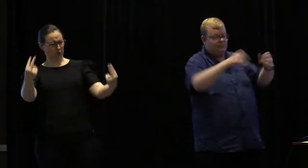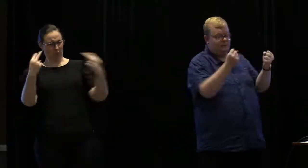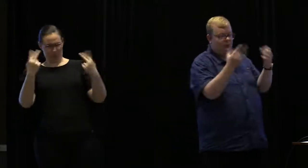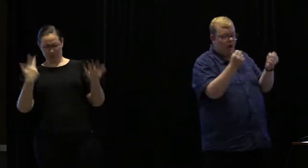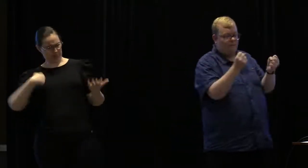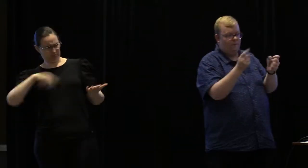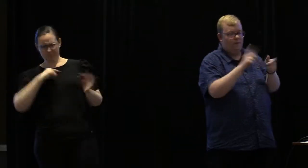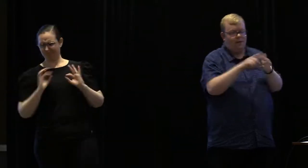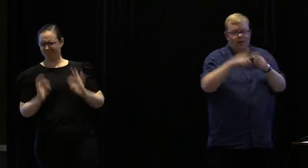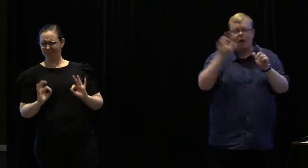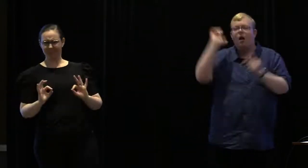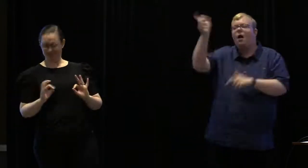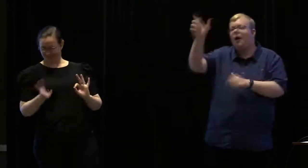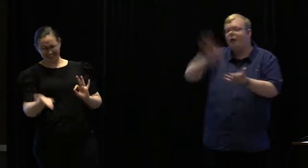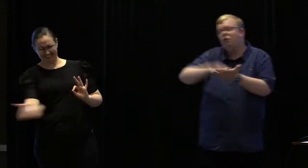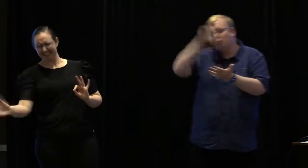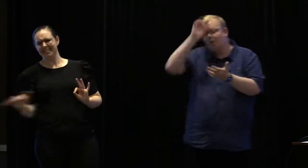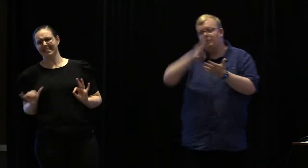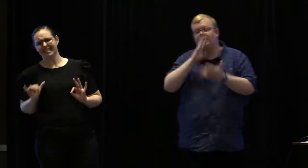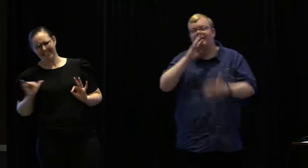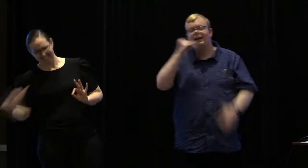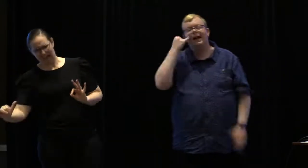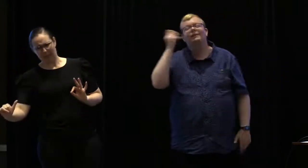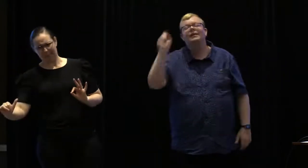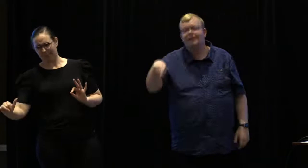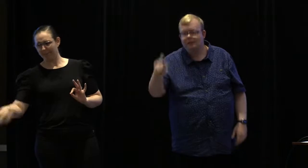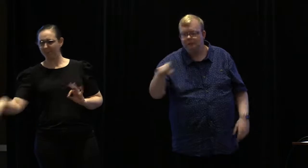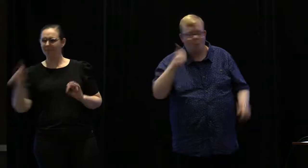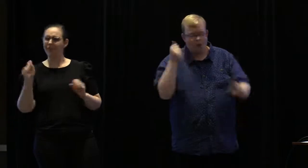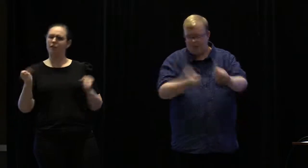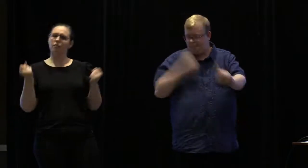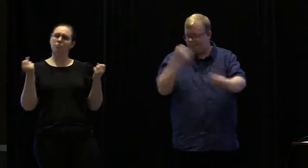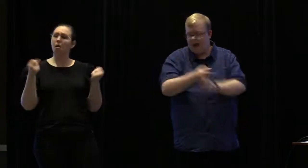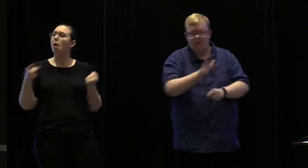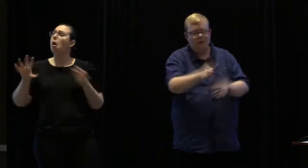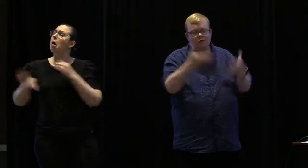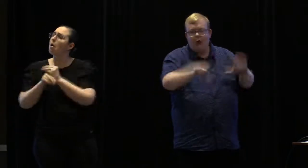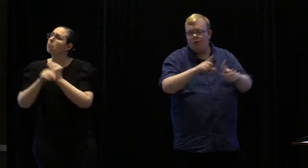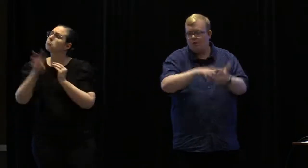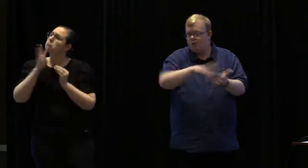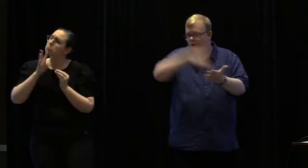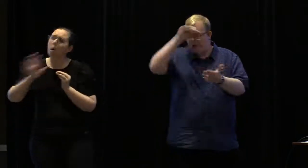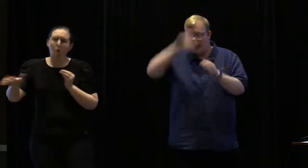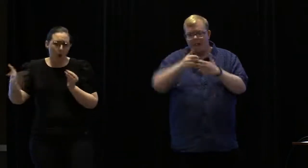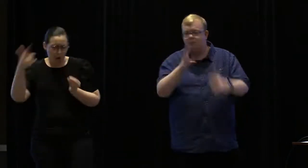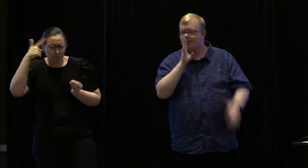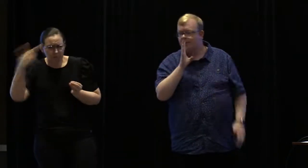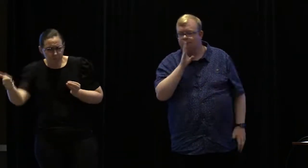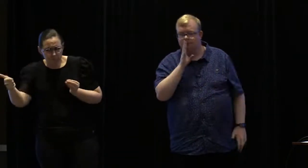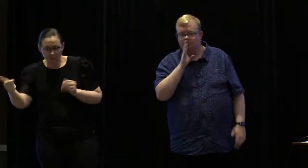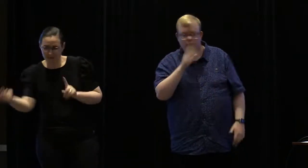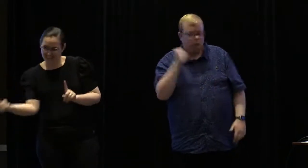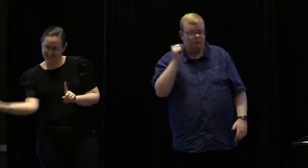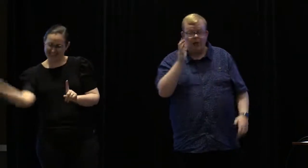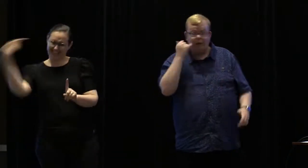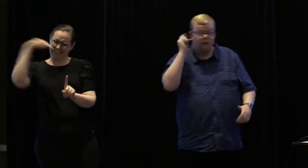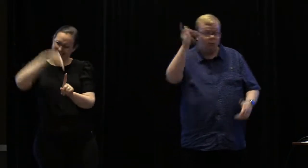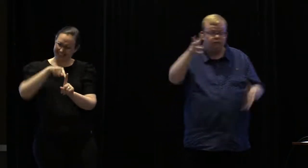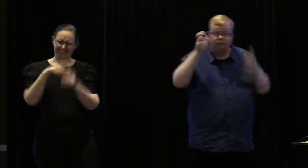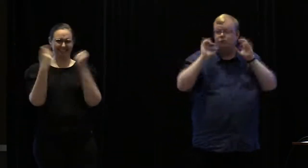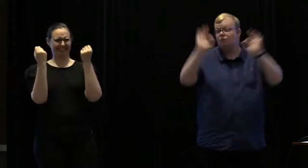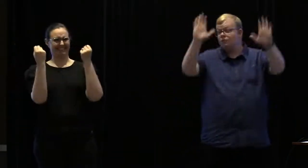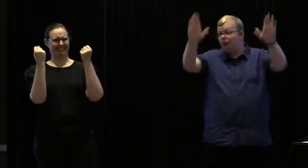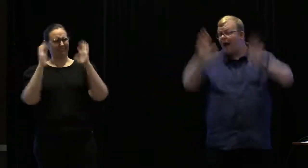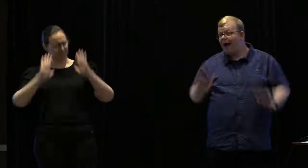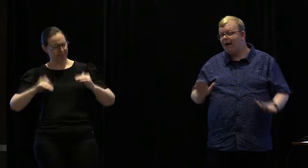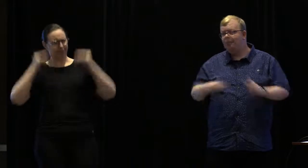need, well, we can learn sign, but that should be the first effort, is for children to learn how to sign. And